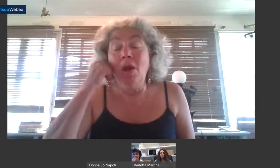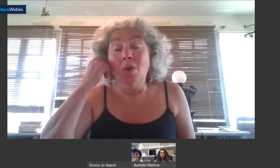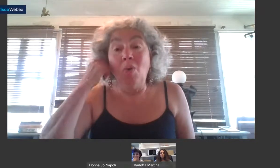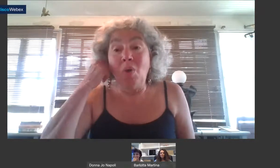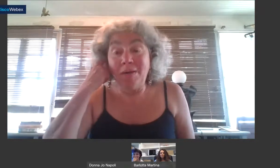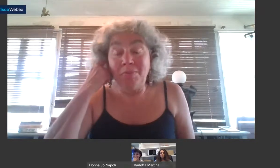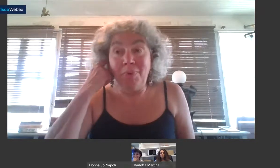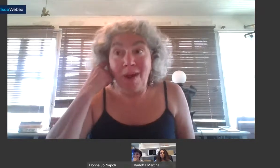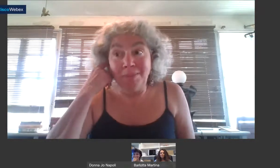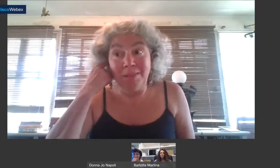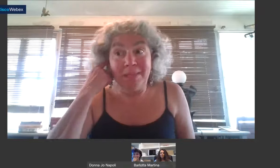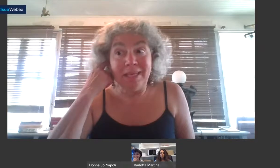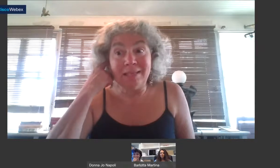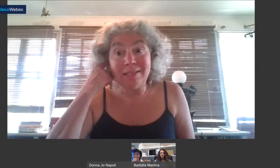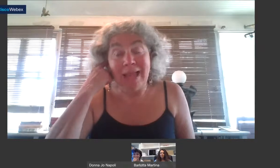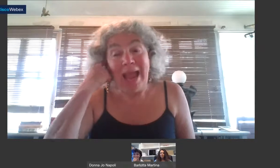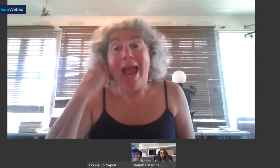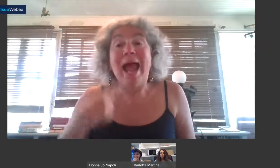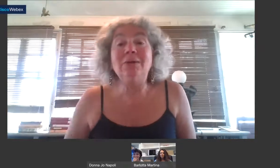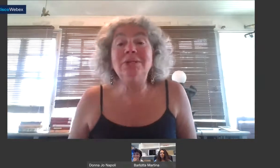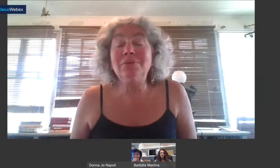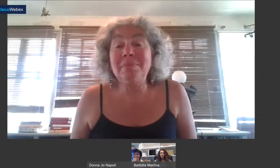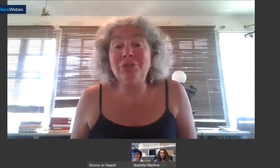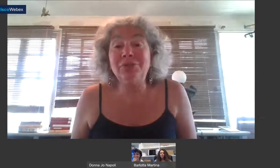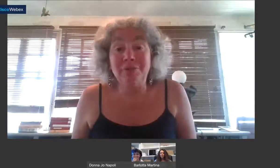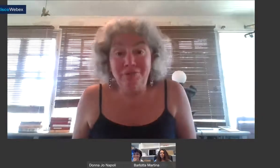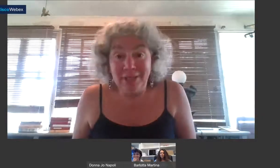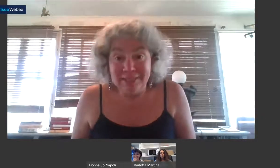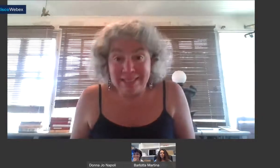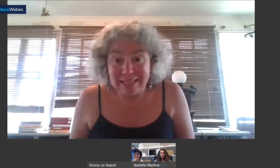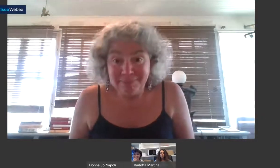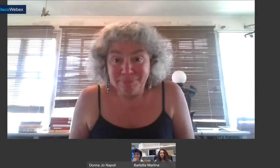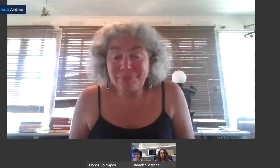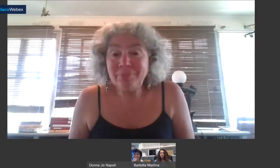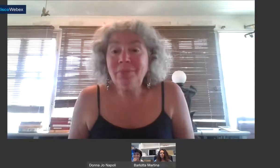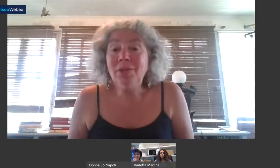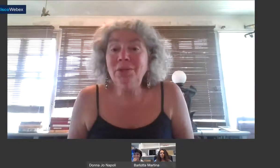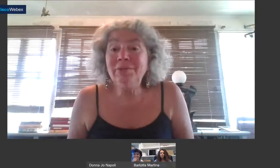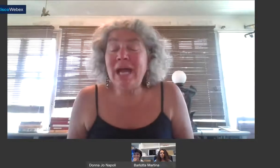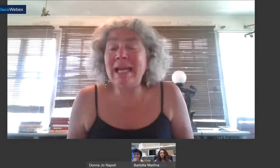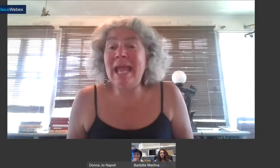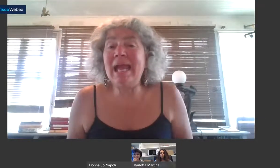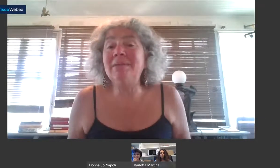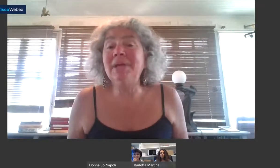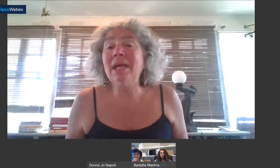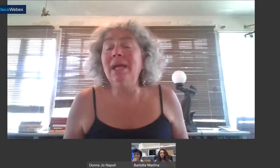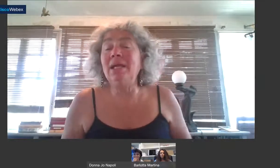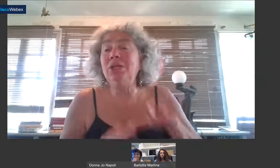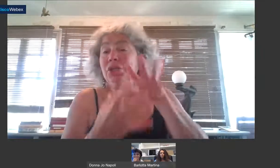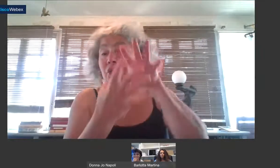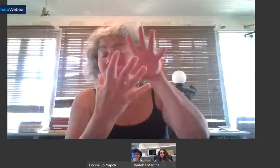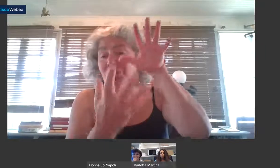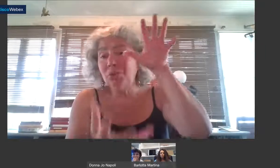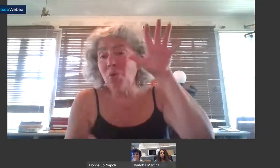Well, one problem is, how do you measure the frequency? You've got to have a huge